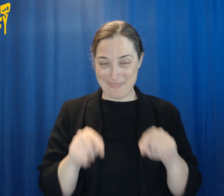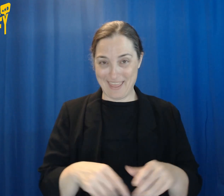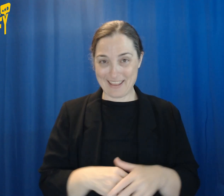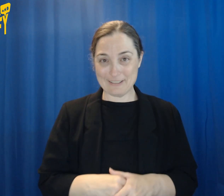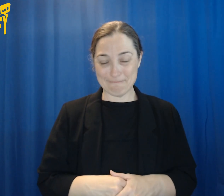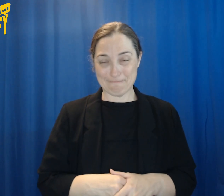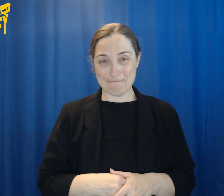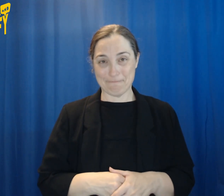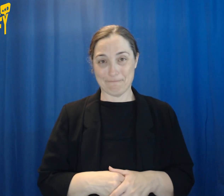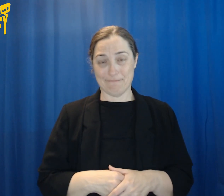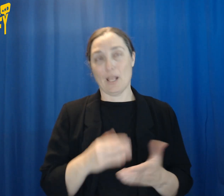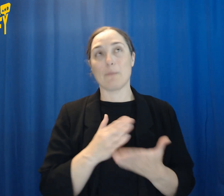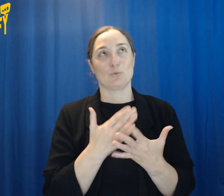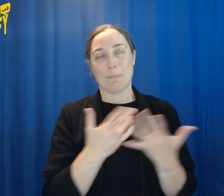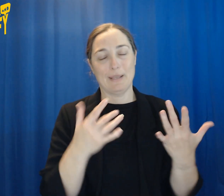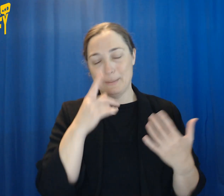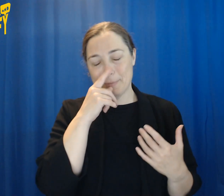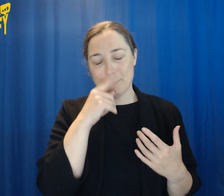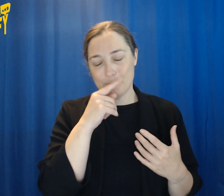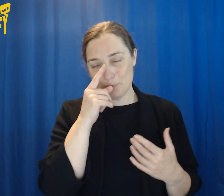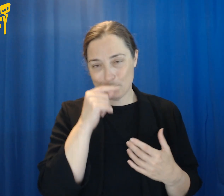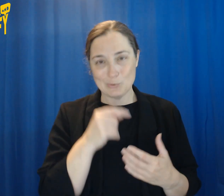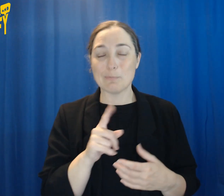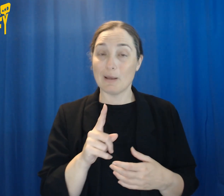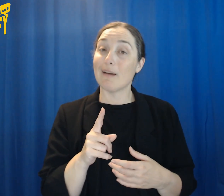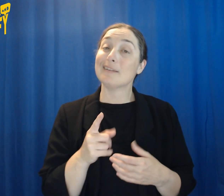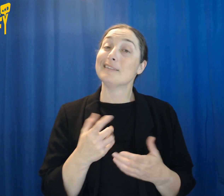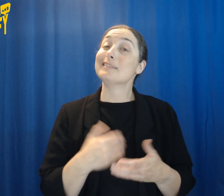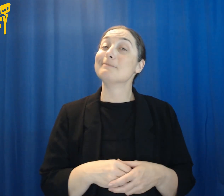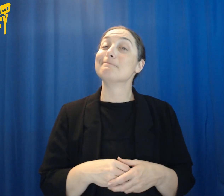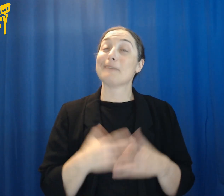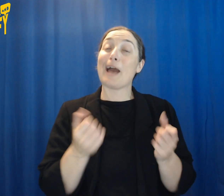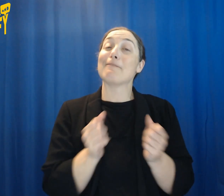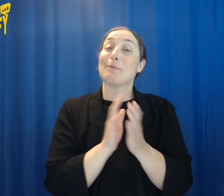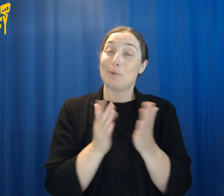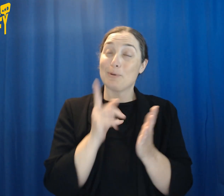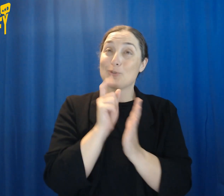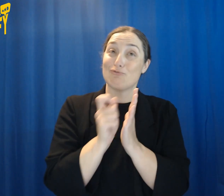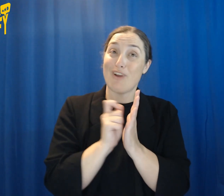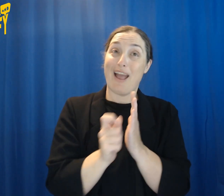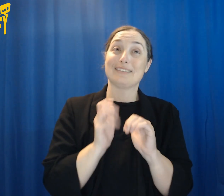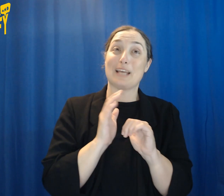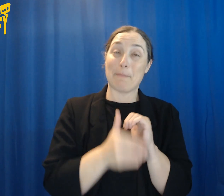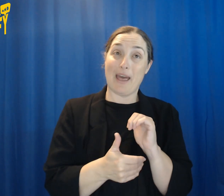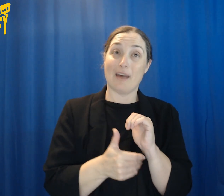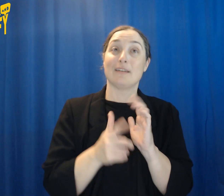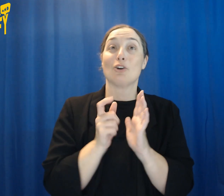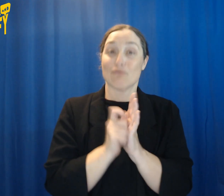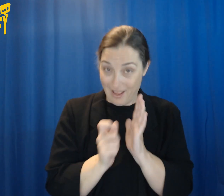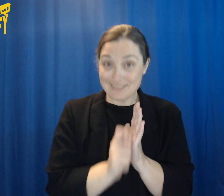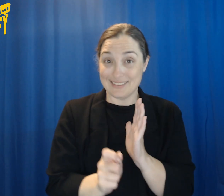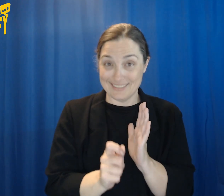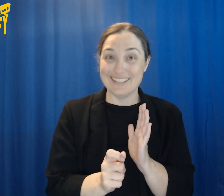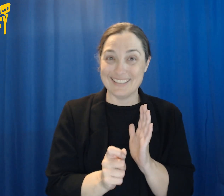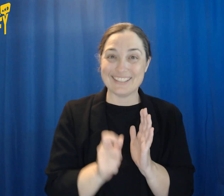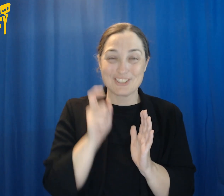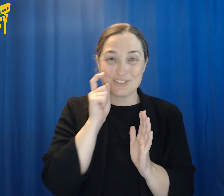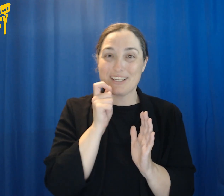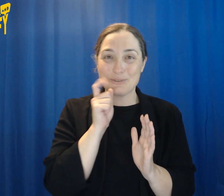of people could do that, but yes, there is a book that could be written just about writing Strange Little Girl. Not that I think I want to write that.